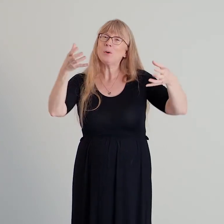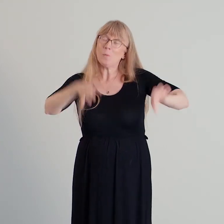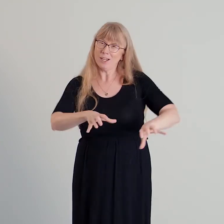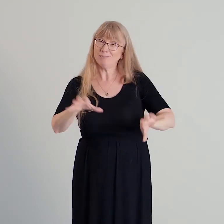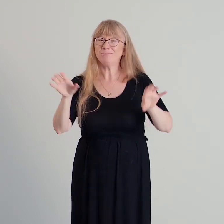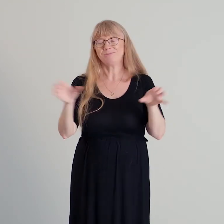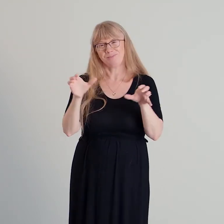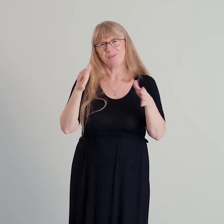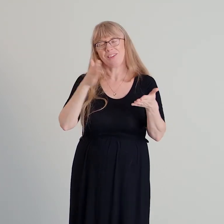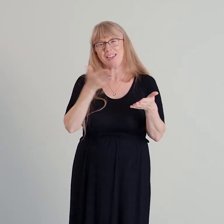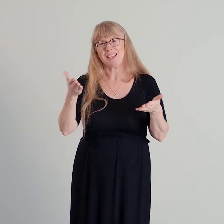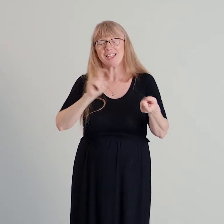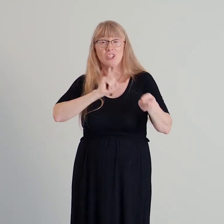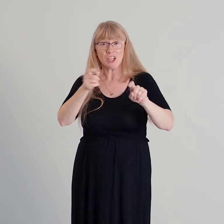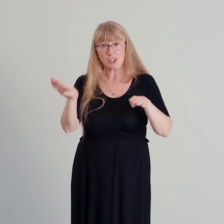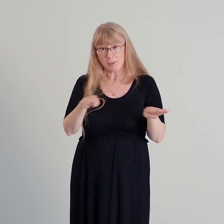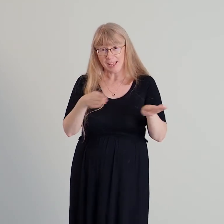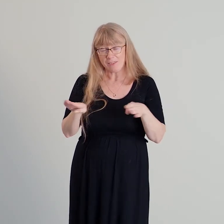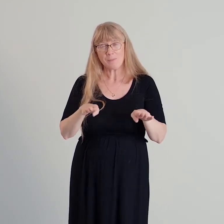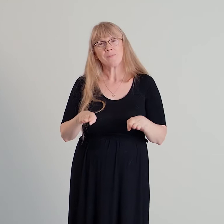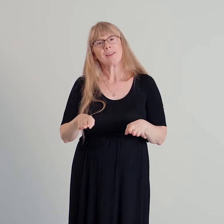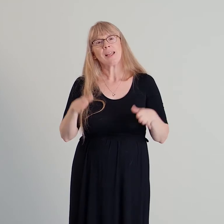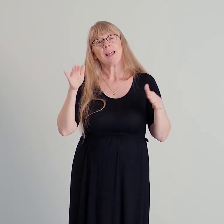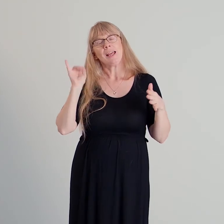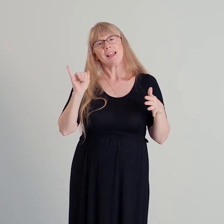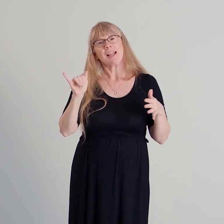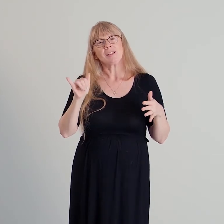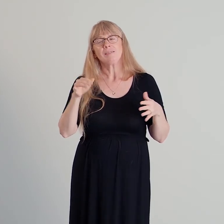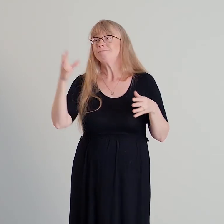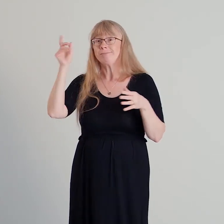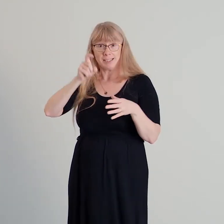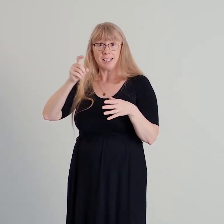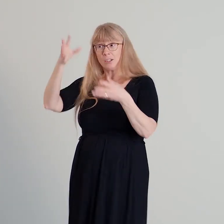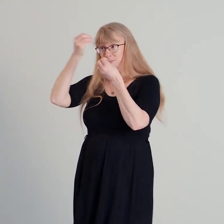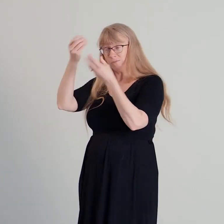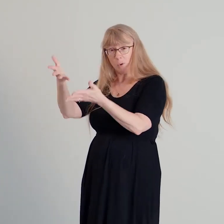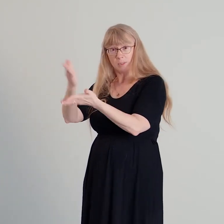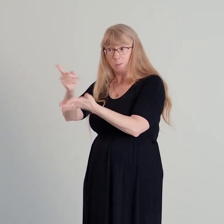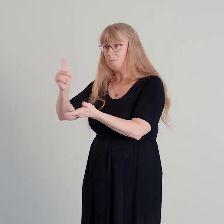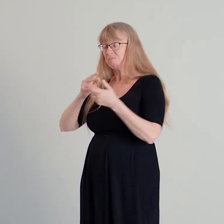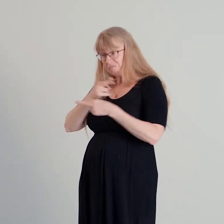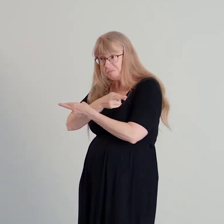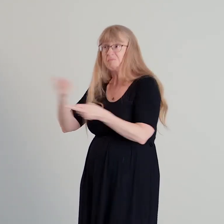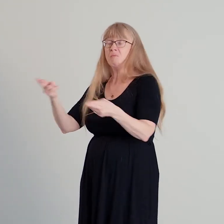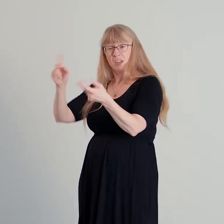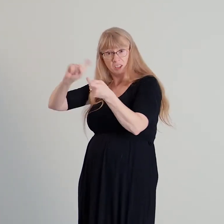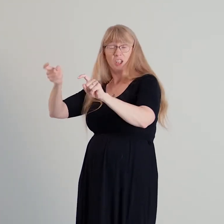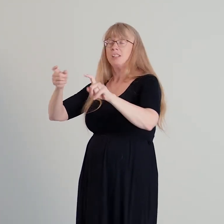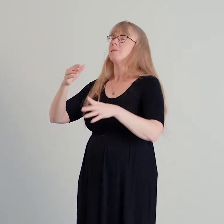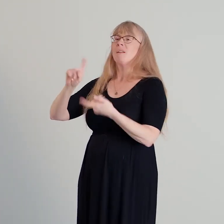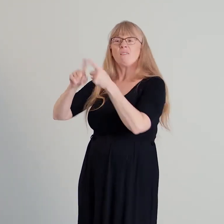that change our behavior? Now, in doing that, we have to tell somebody when we're ready to change. We have to be ready to say